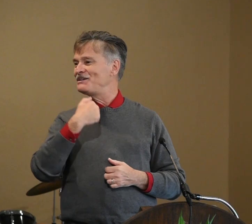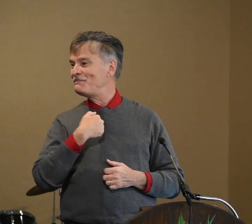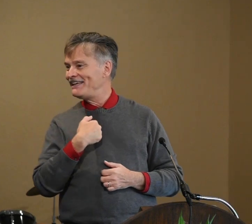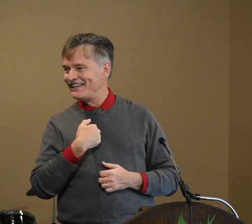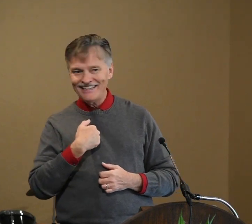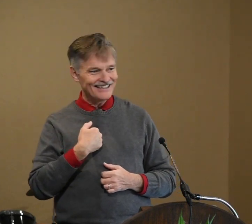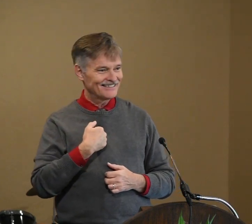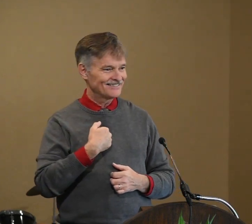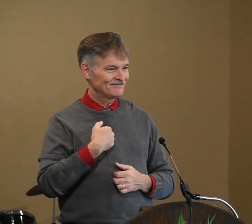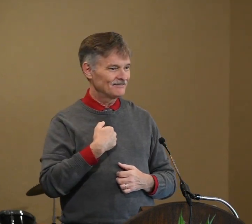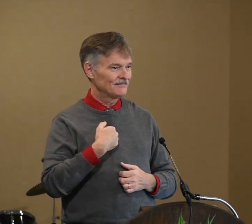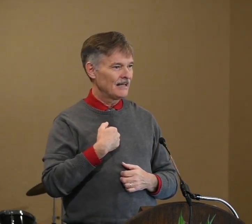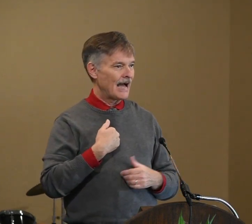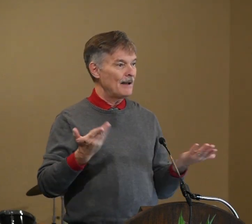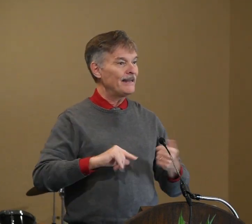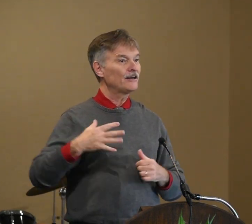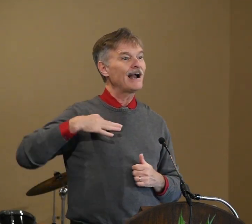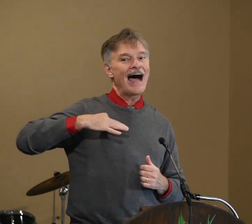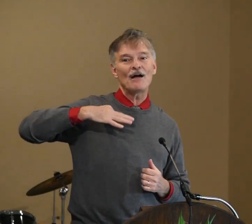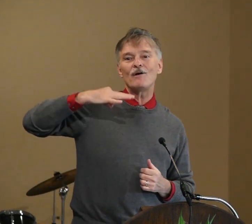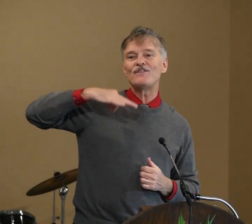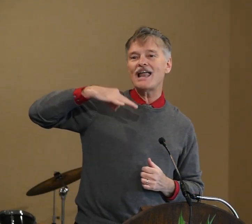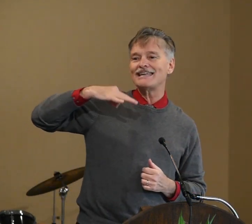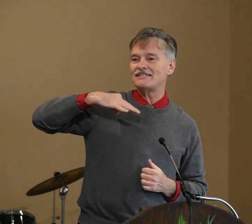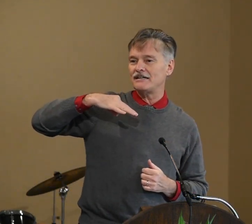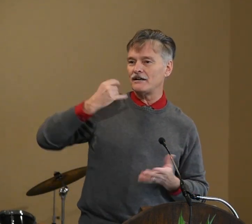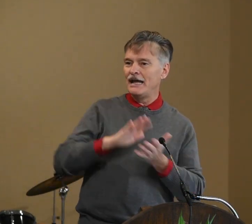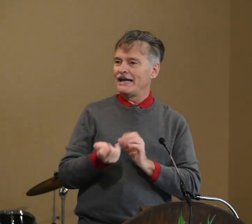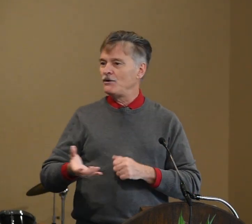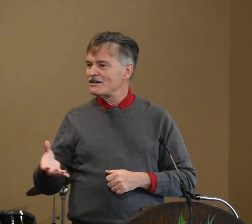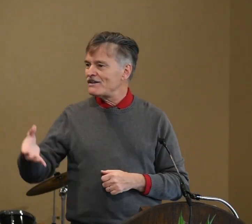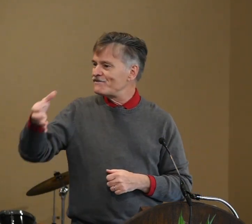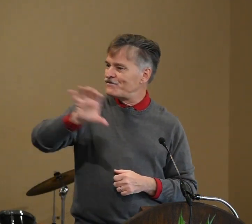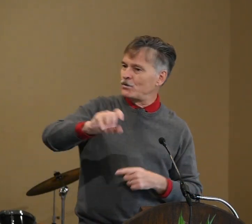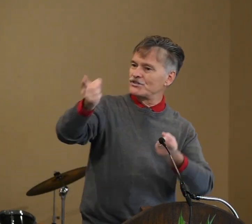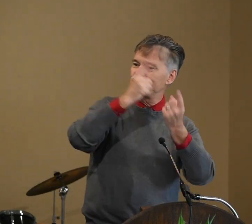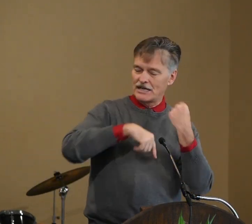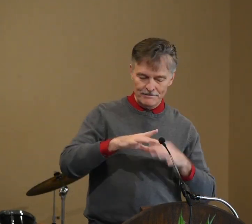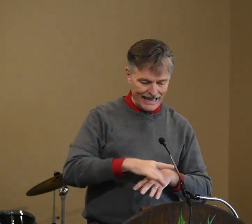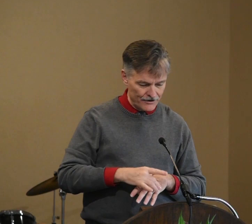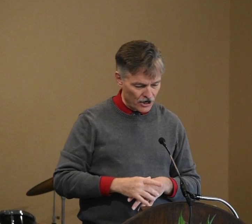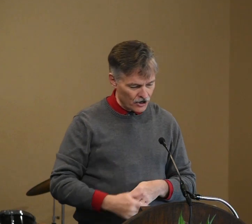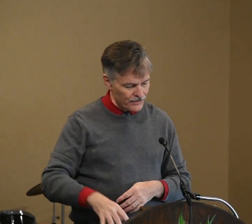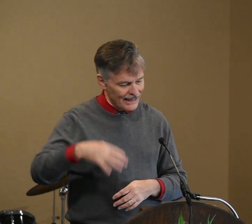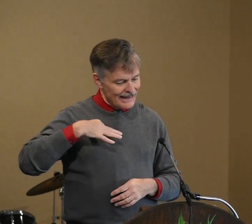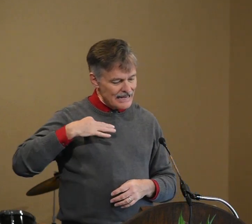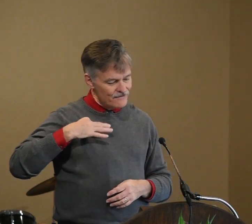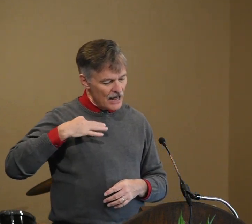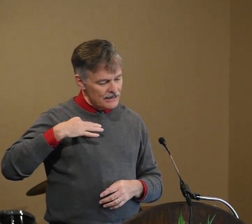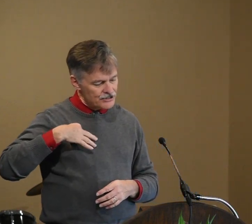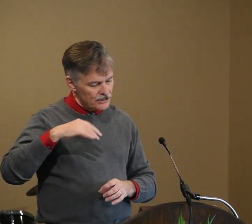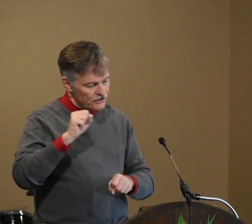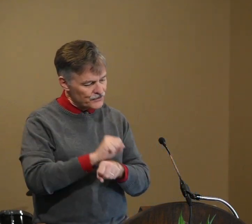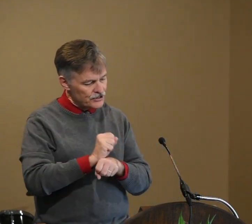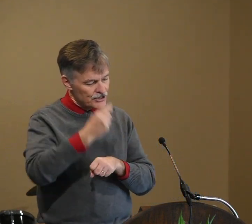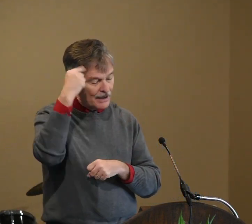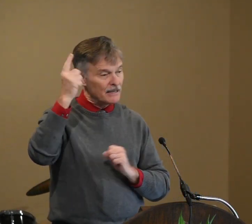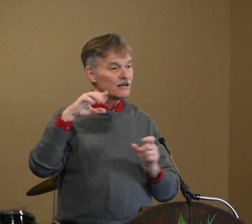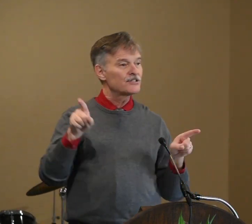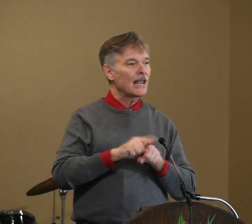me. I'm here, I will volunteer. He wasn't forced to come down to earth. He volunteered for the job because,